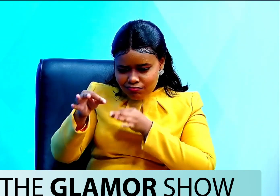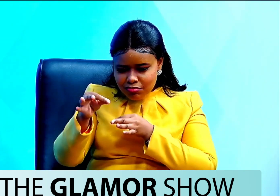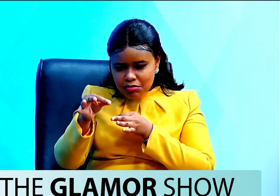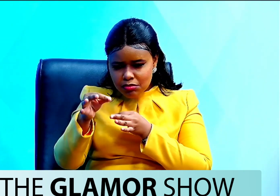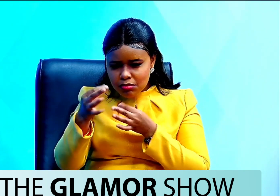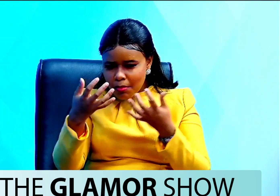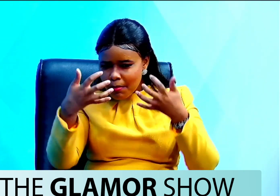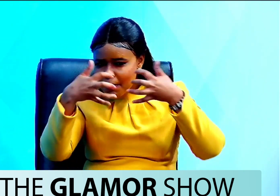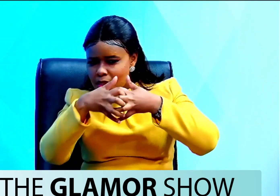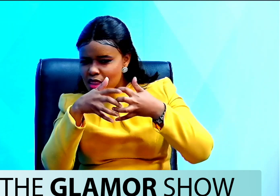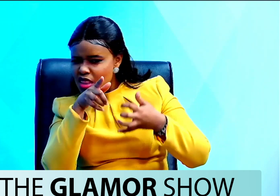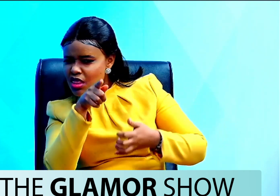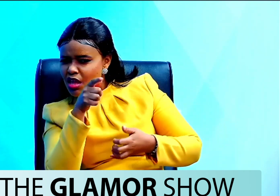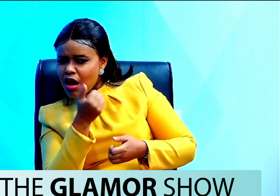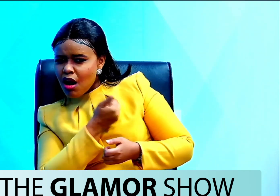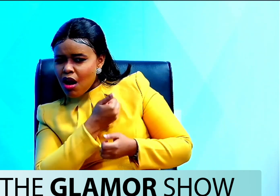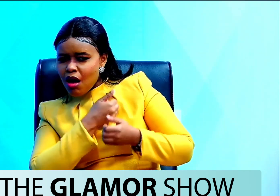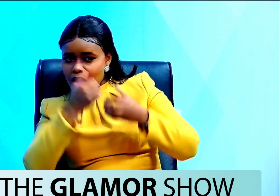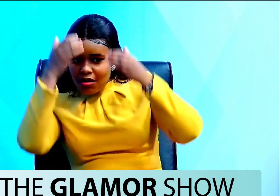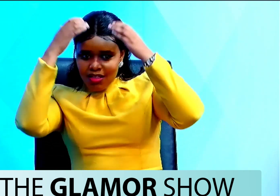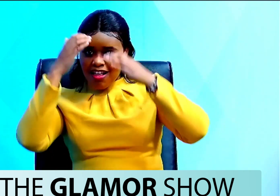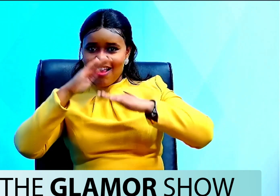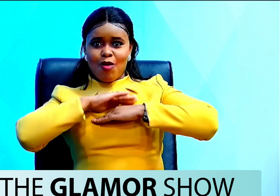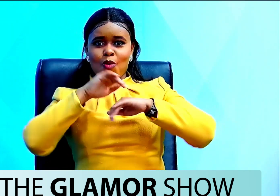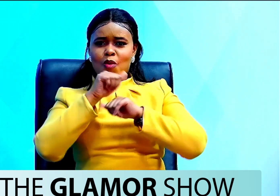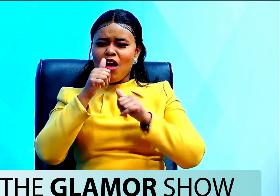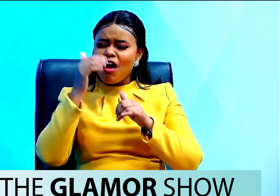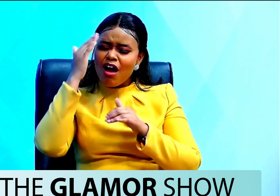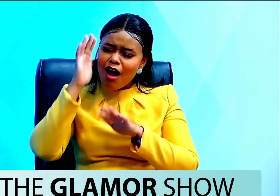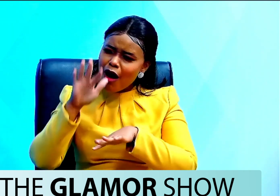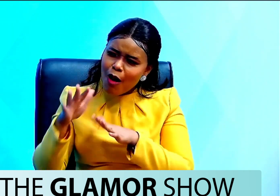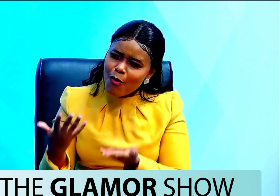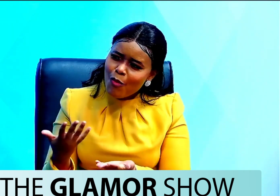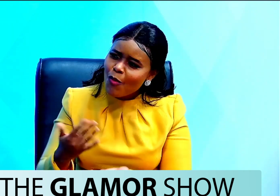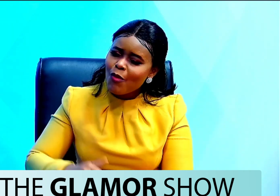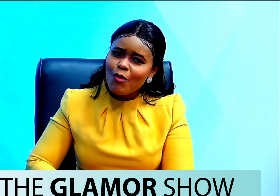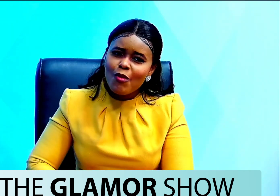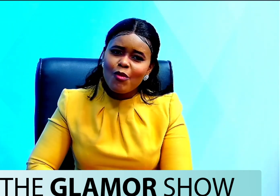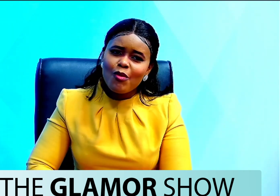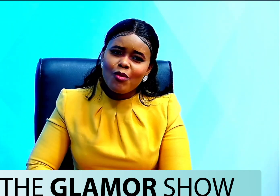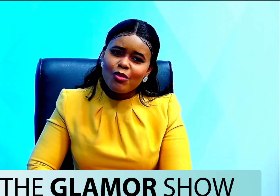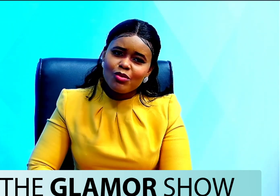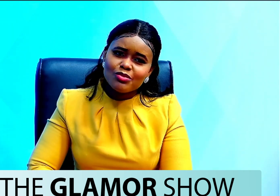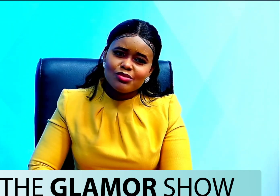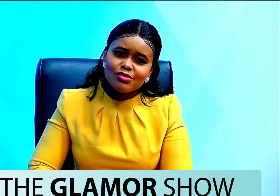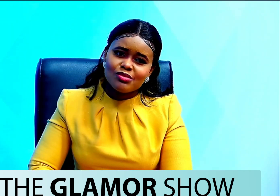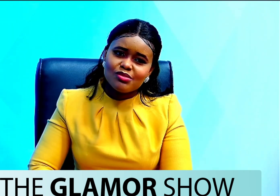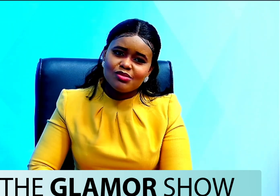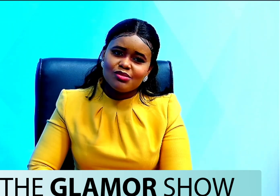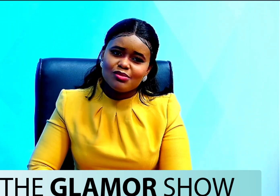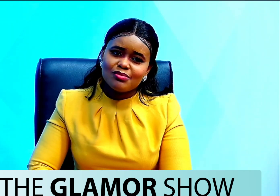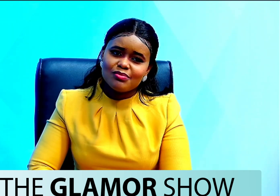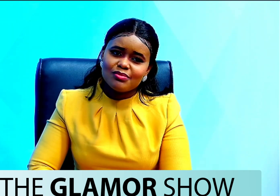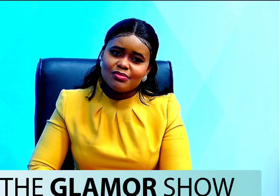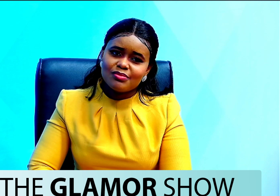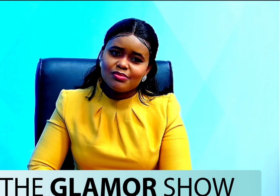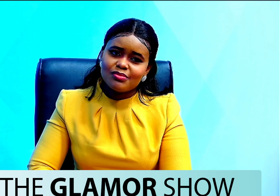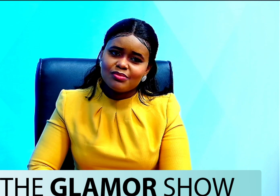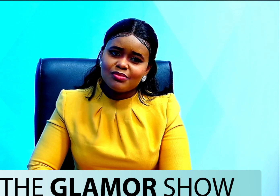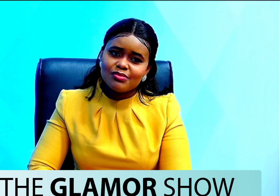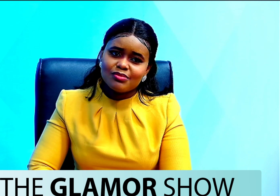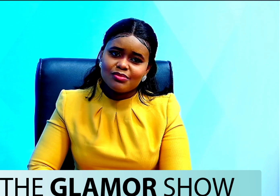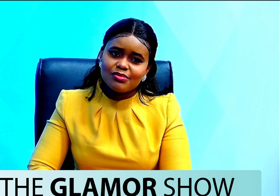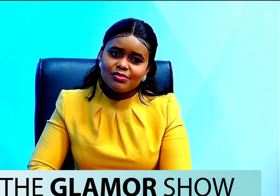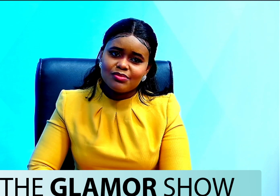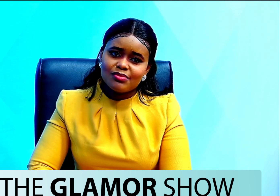the human hair is not really their thing, or if they wear the hair, it's just not their thing. How do they get